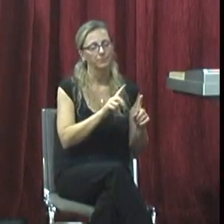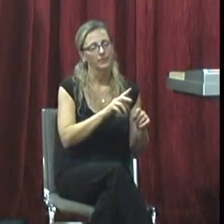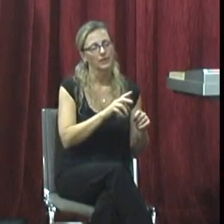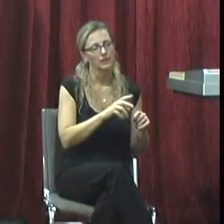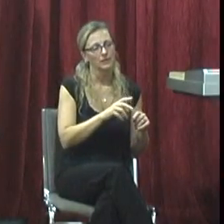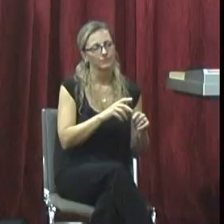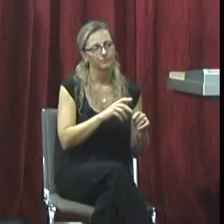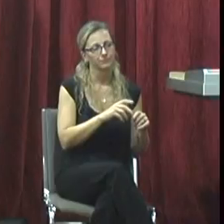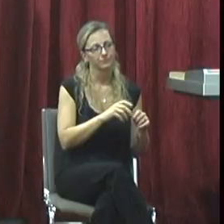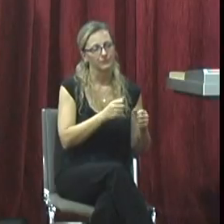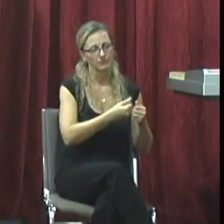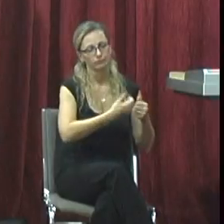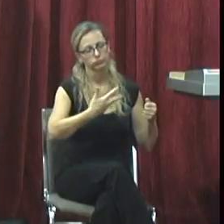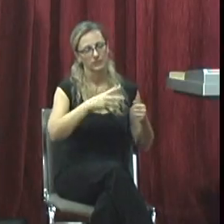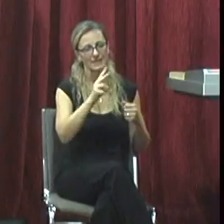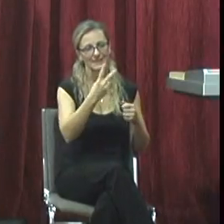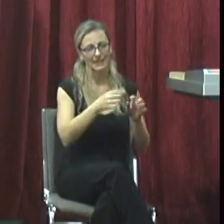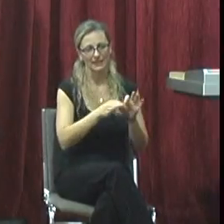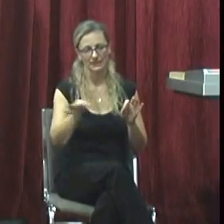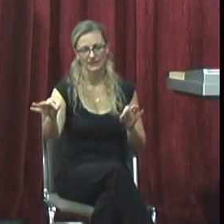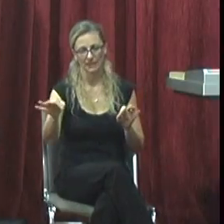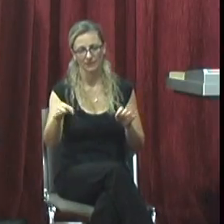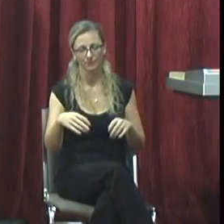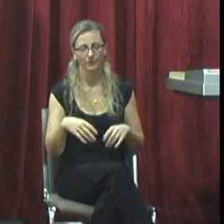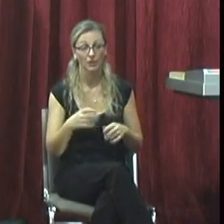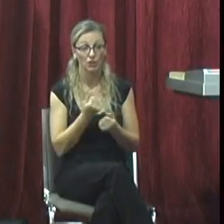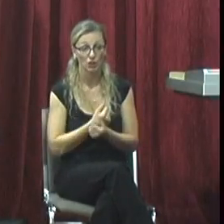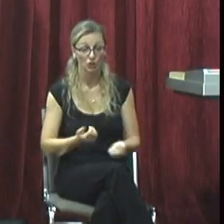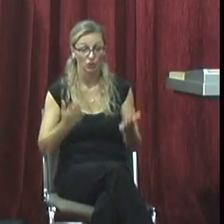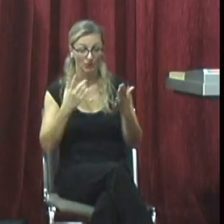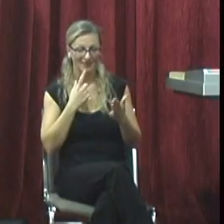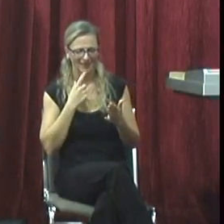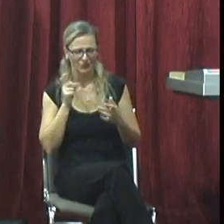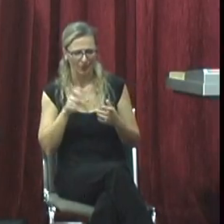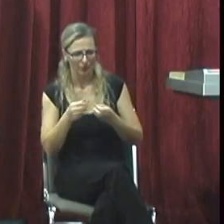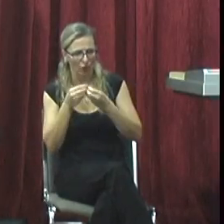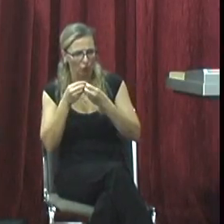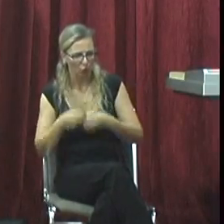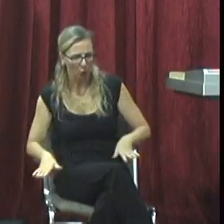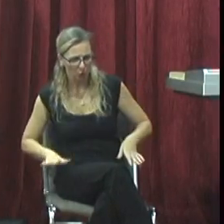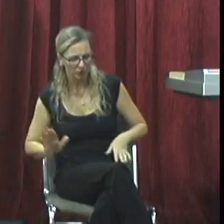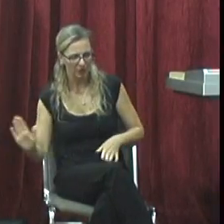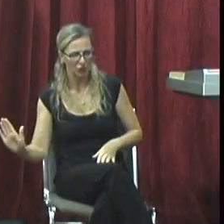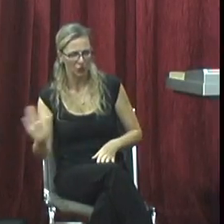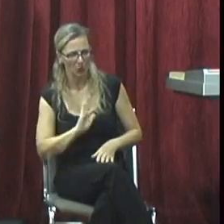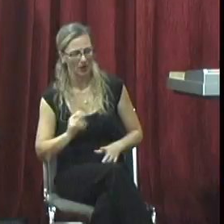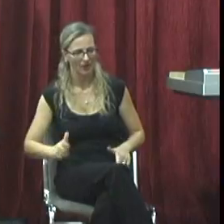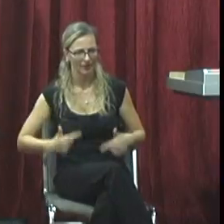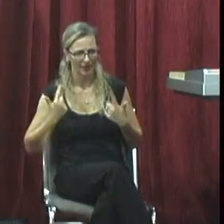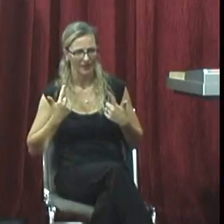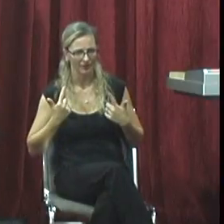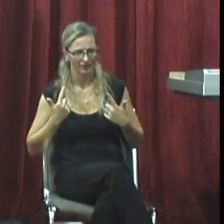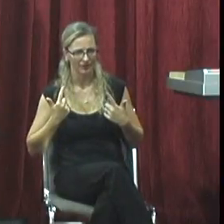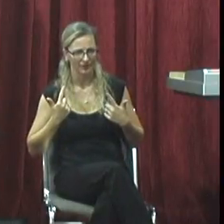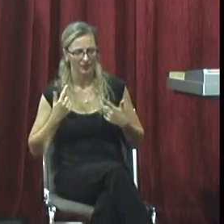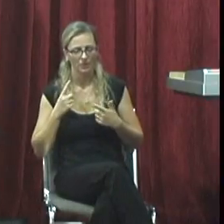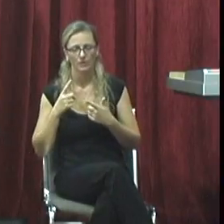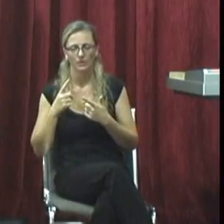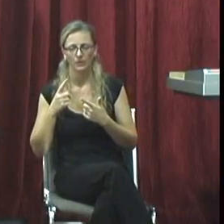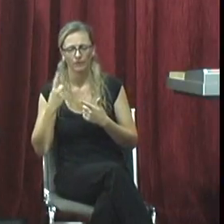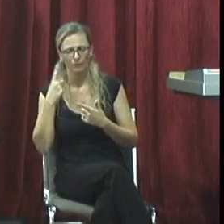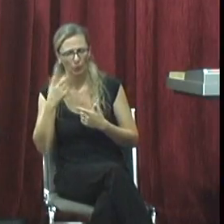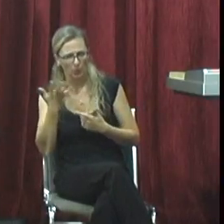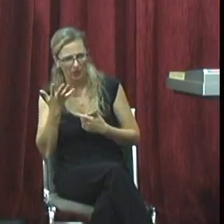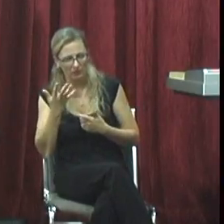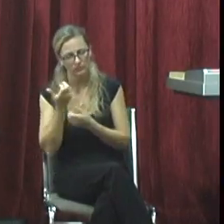here. Yeshua said you have to lose your life to save it. If you try to save your life, you'll lose it. Got